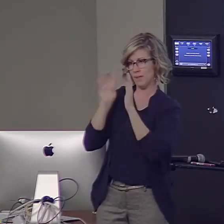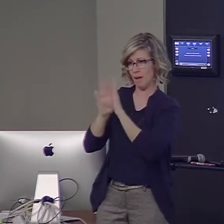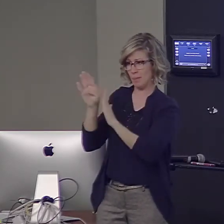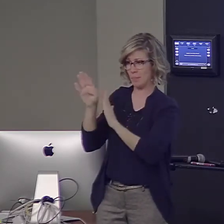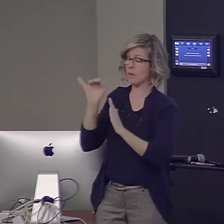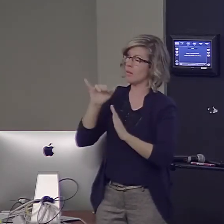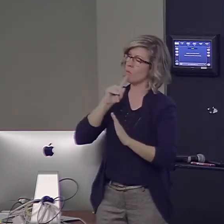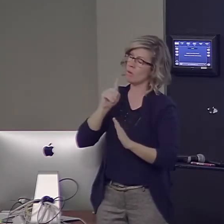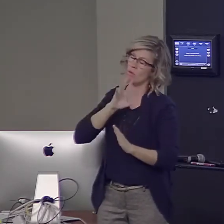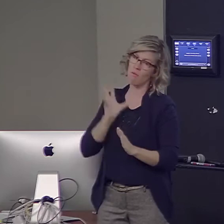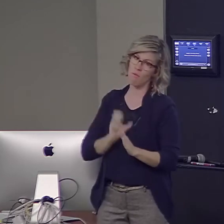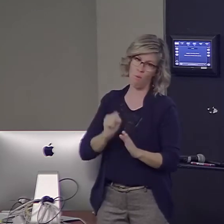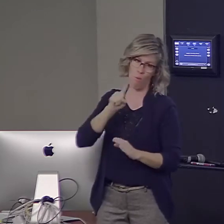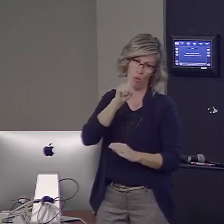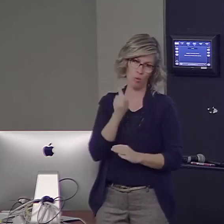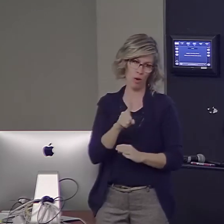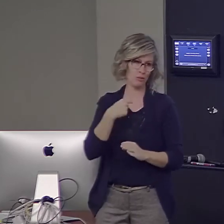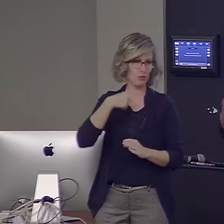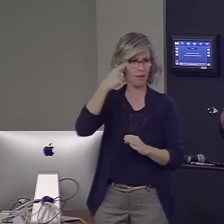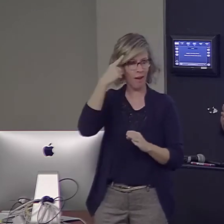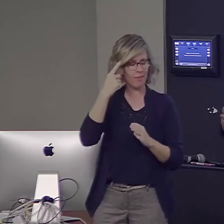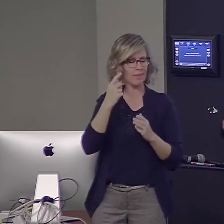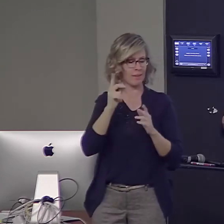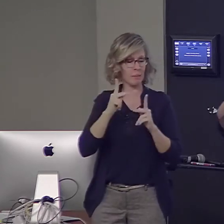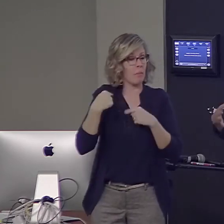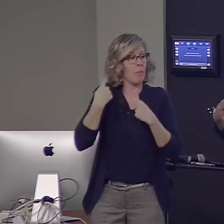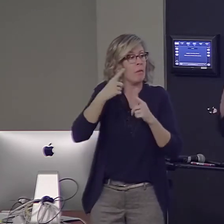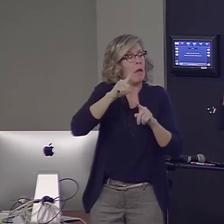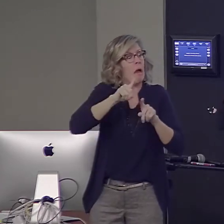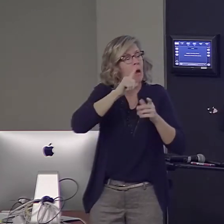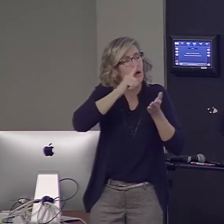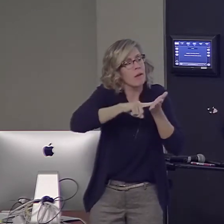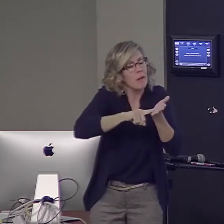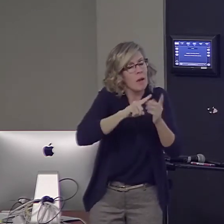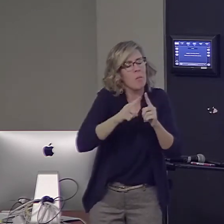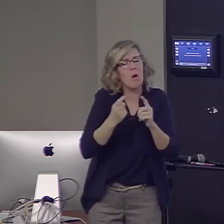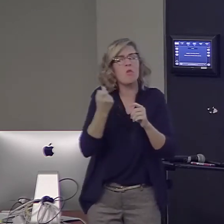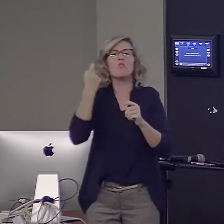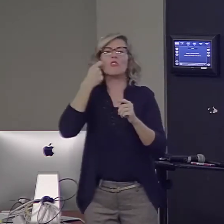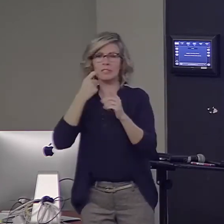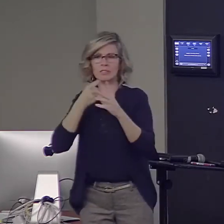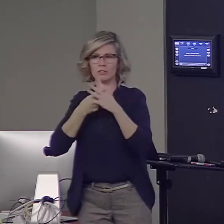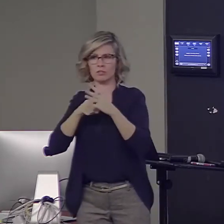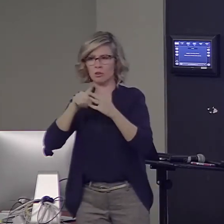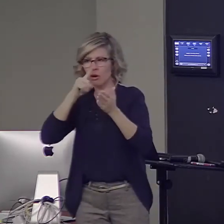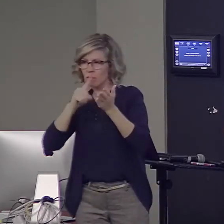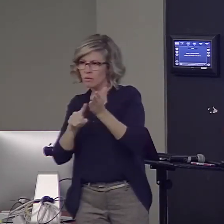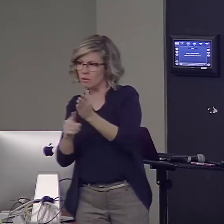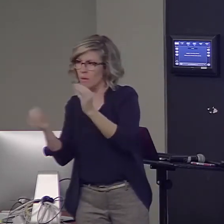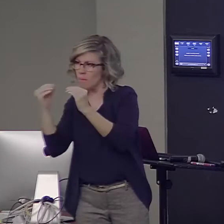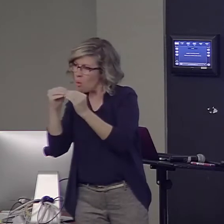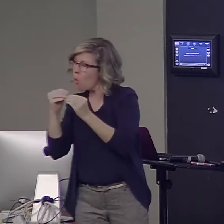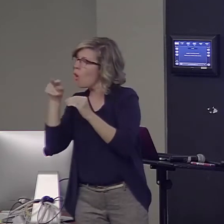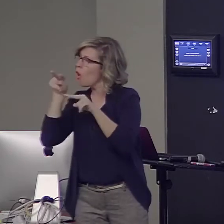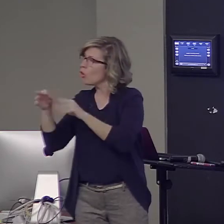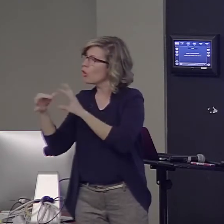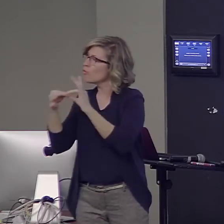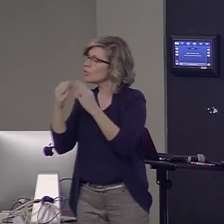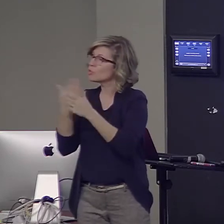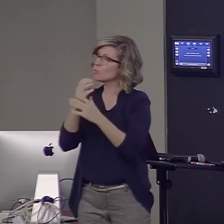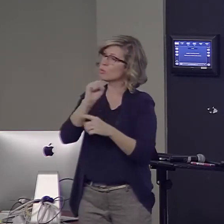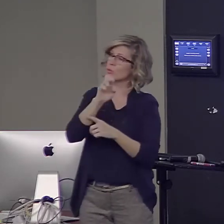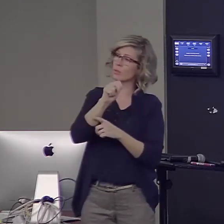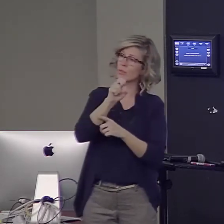has been revived a little bit in recent years in terms of the relationship between sensory experience and